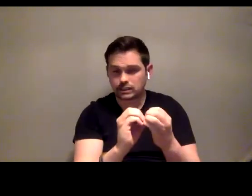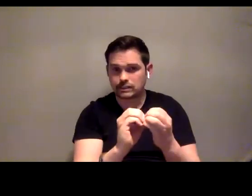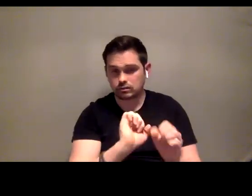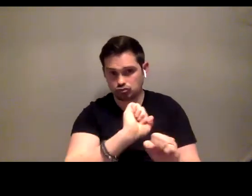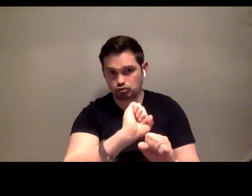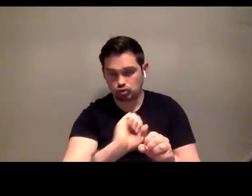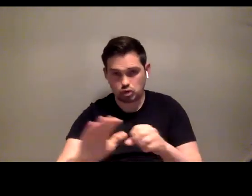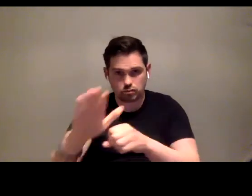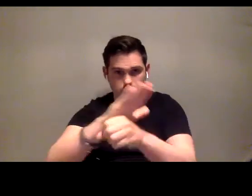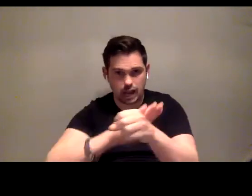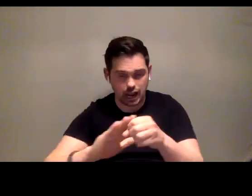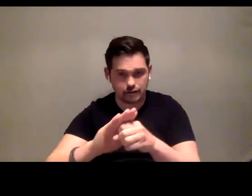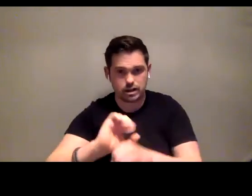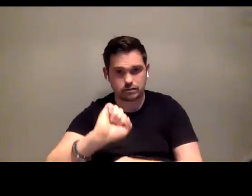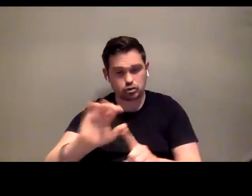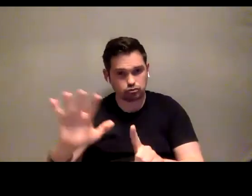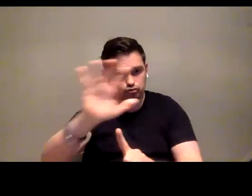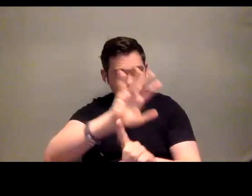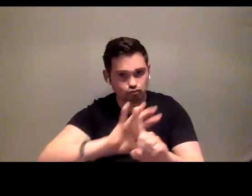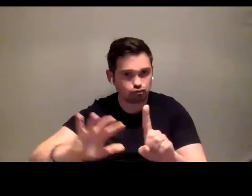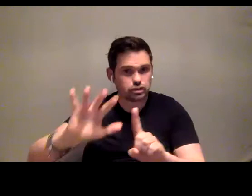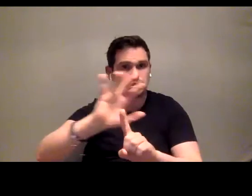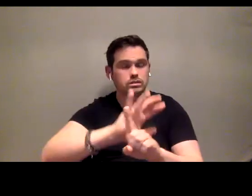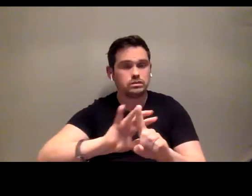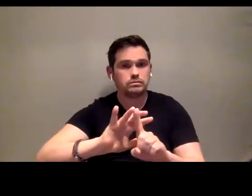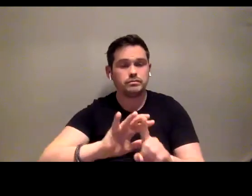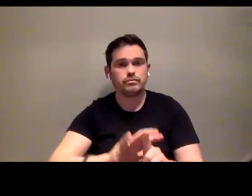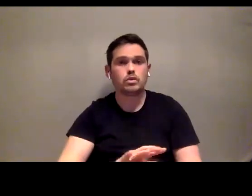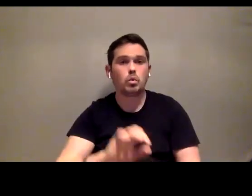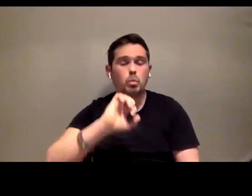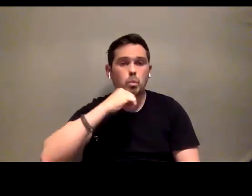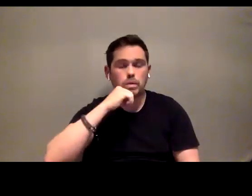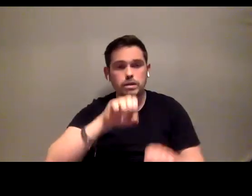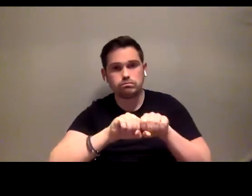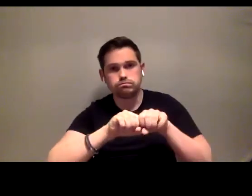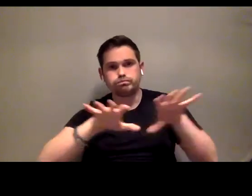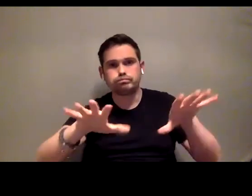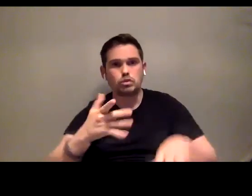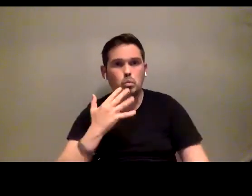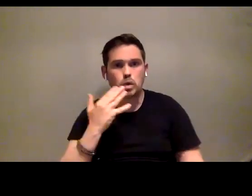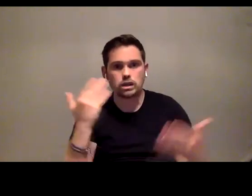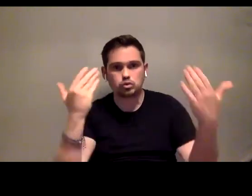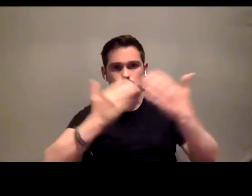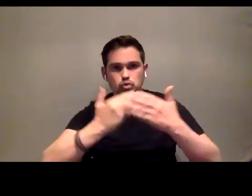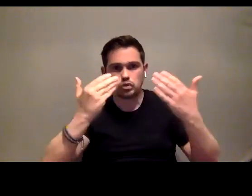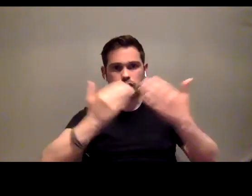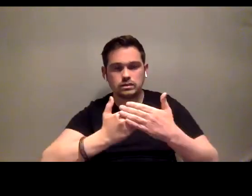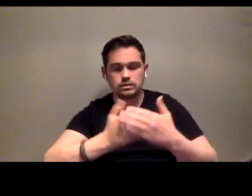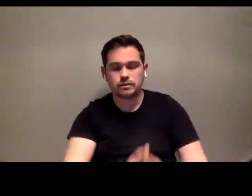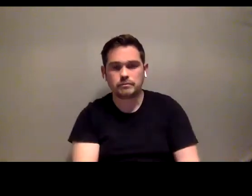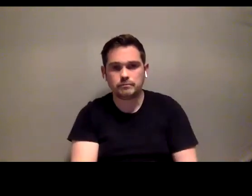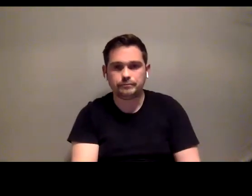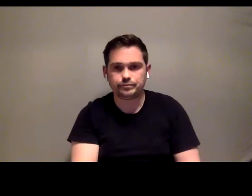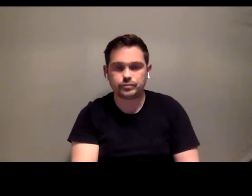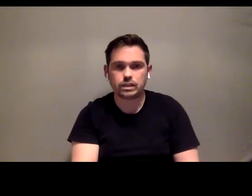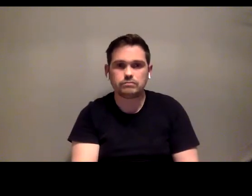and in your region. That lookup tool goes live tonight, I think. Hannah will correct me if I'm wrong. Have